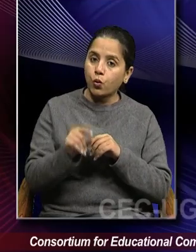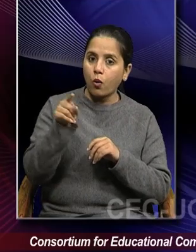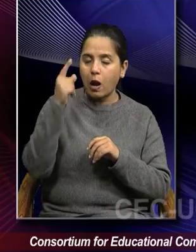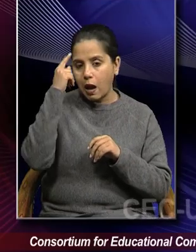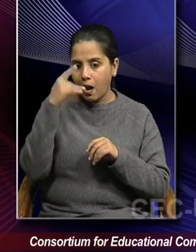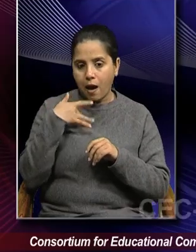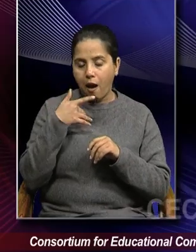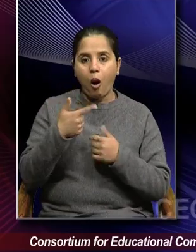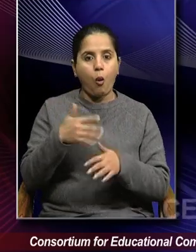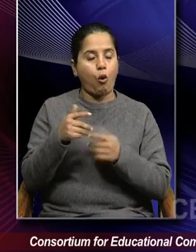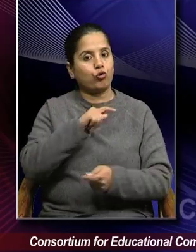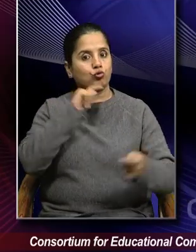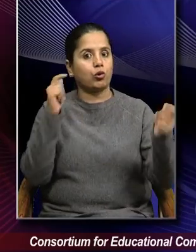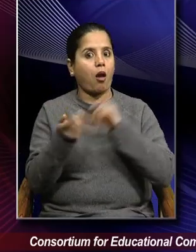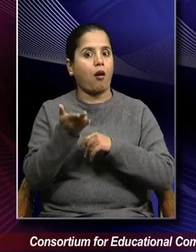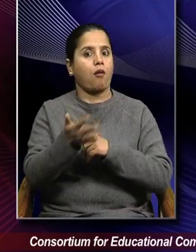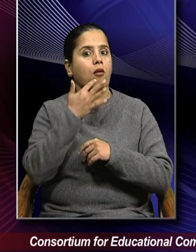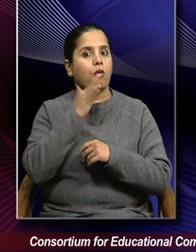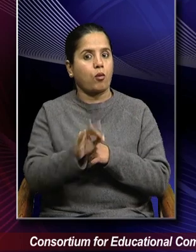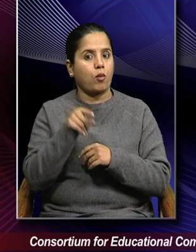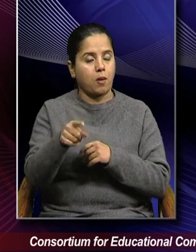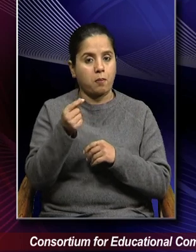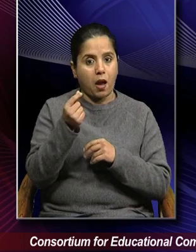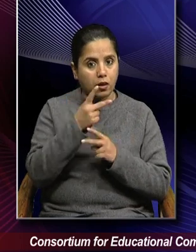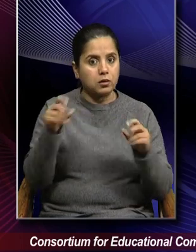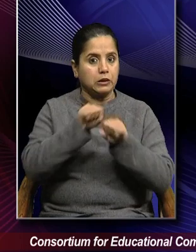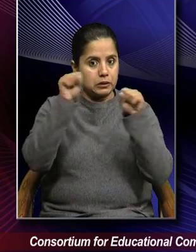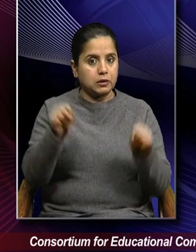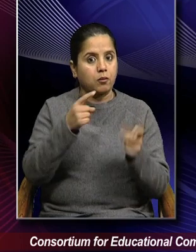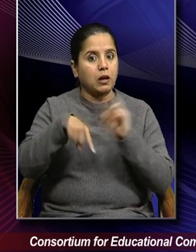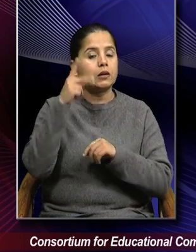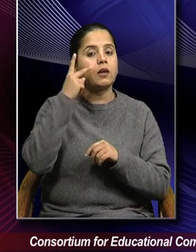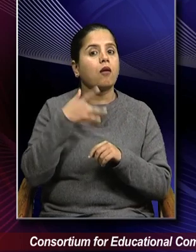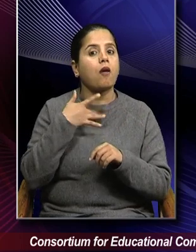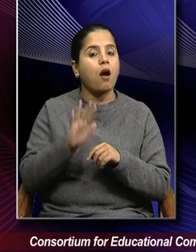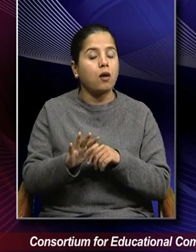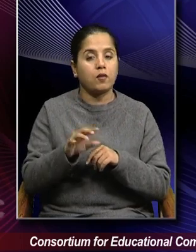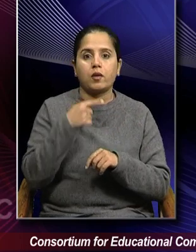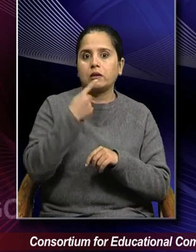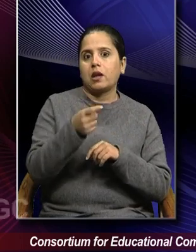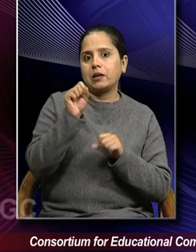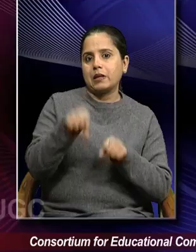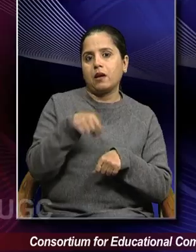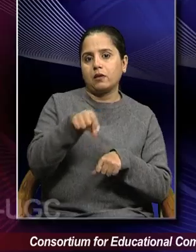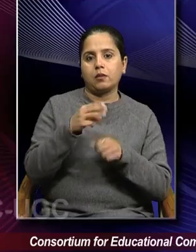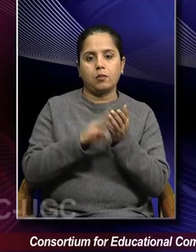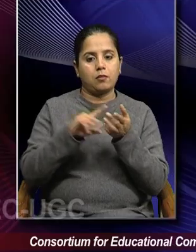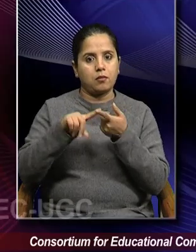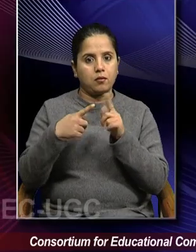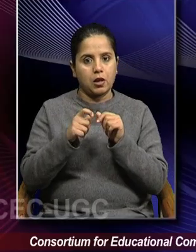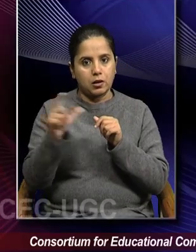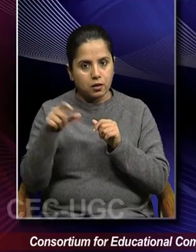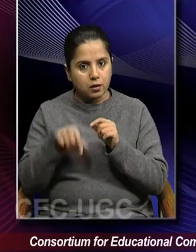a kind of revolution in the monetary system, that yes, the metallic currency or the